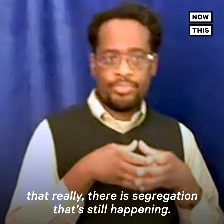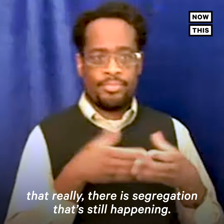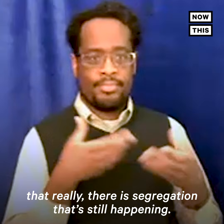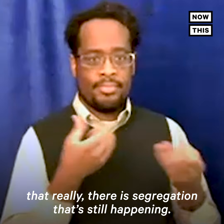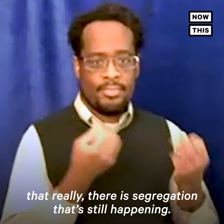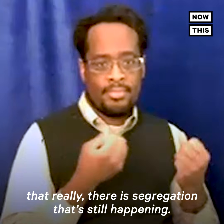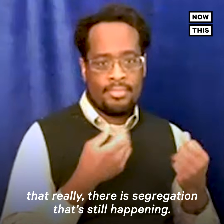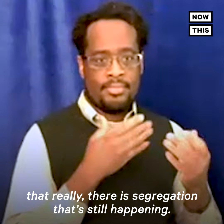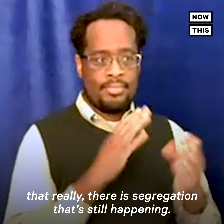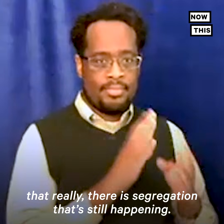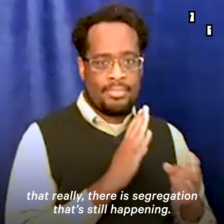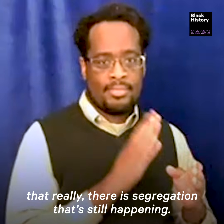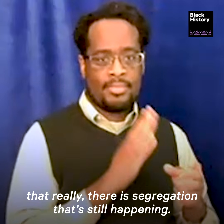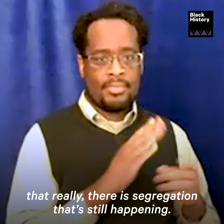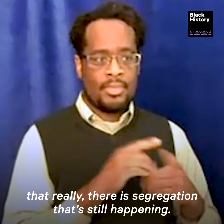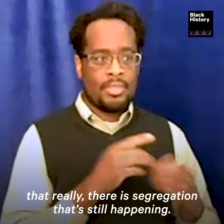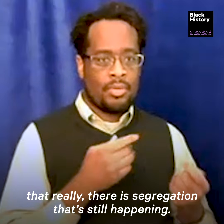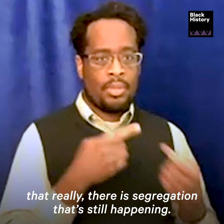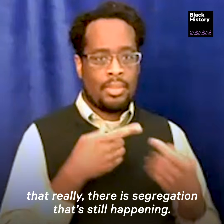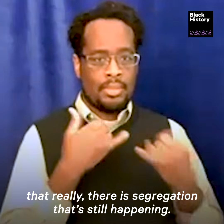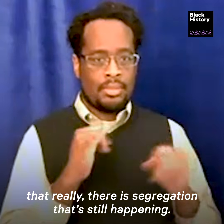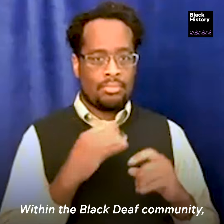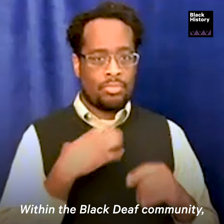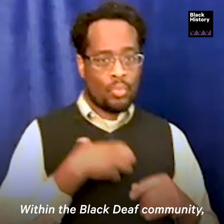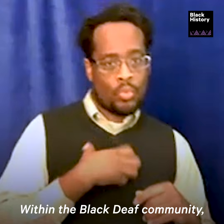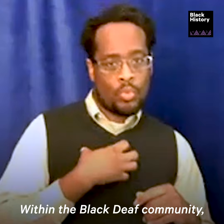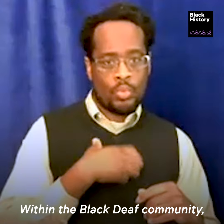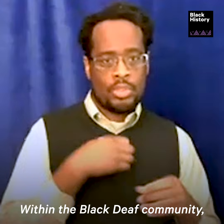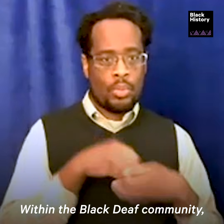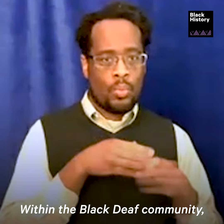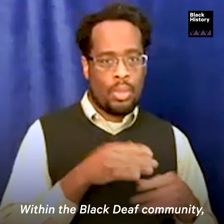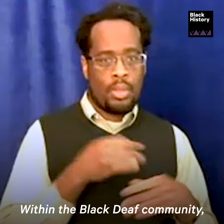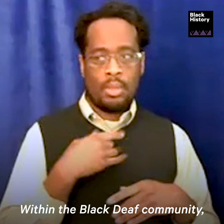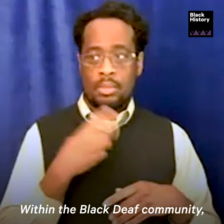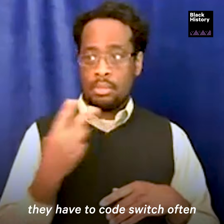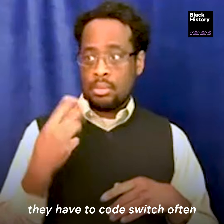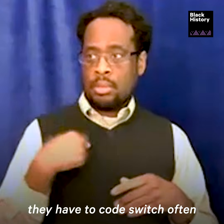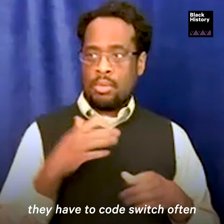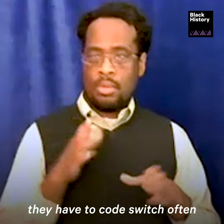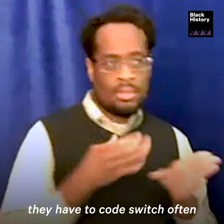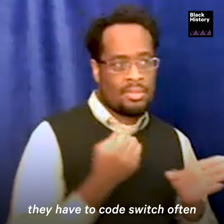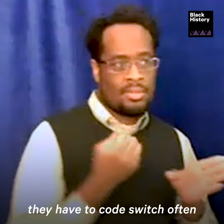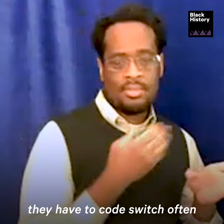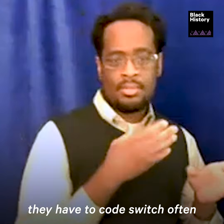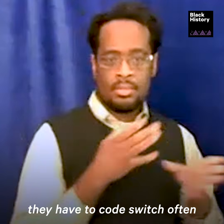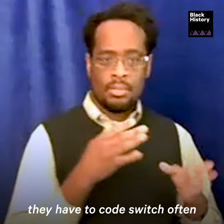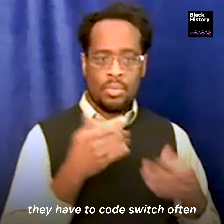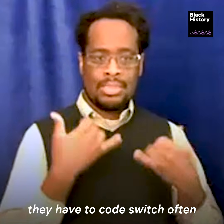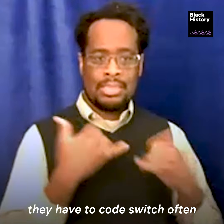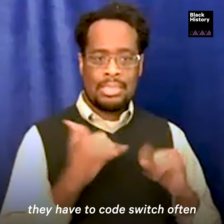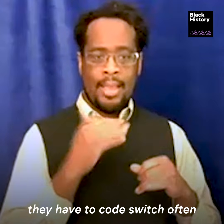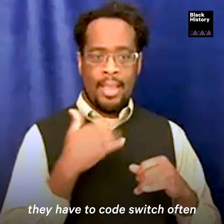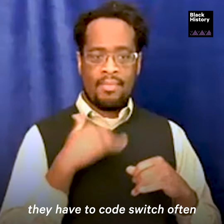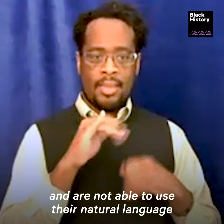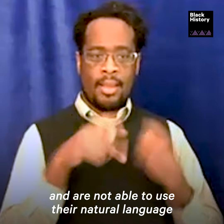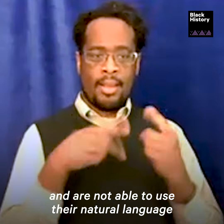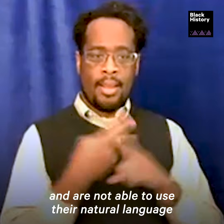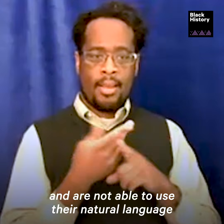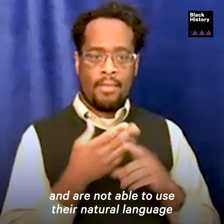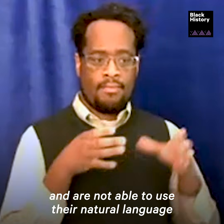really there is segregation that's still happening. Within the Black deaf community, they have to code switch often and are not able